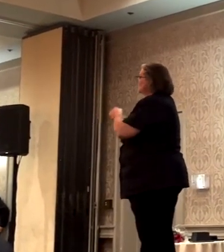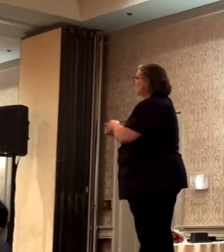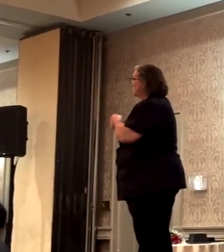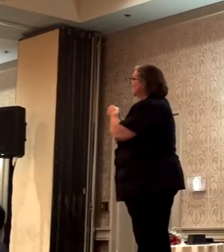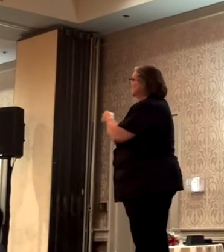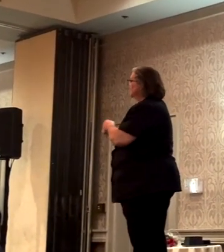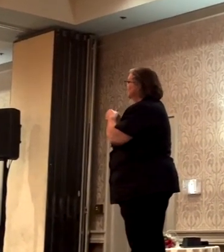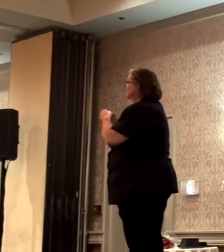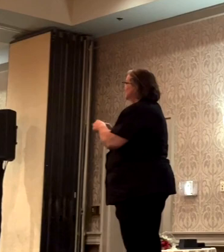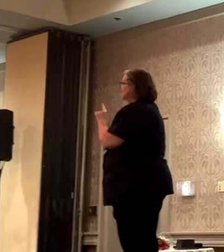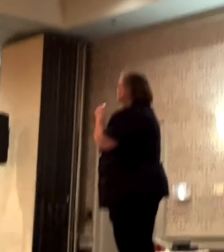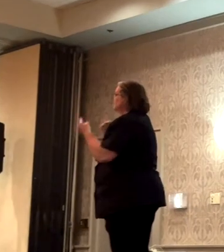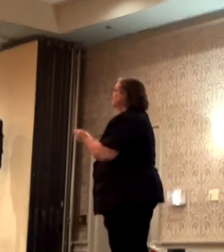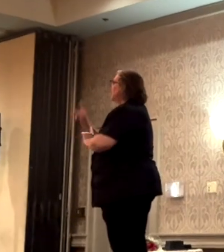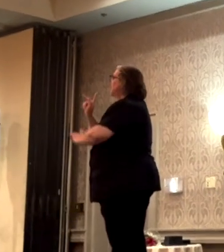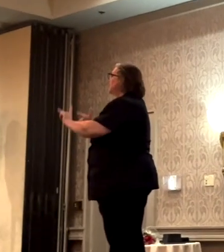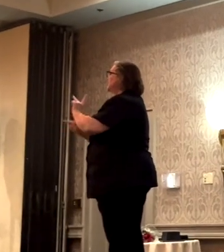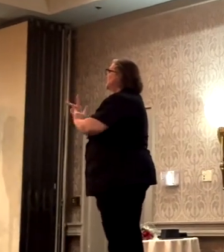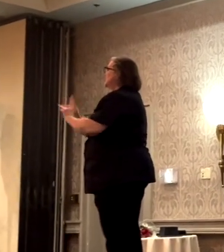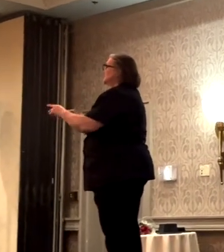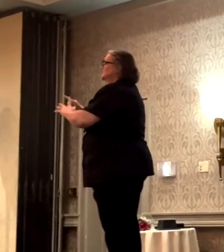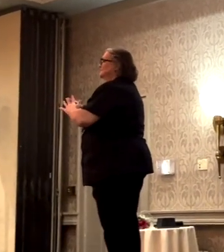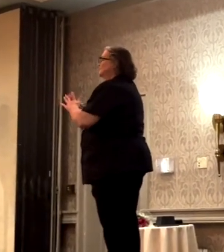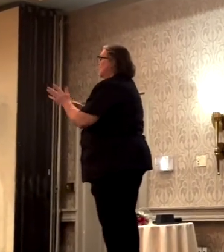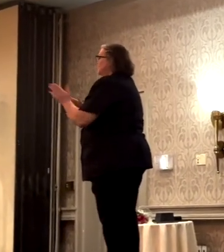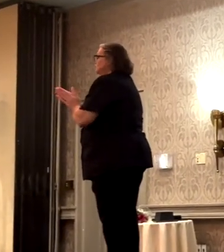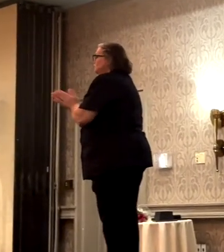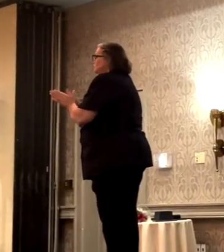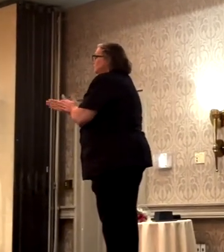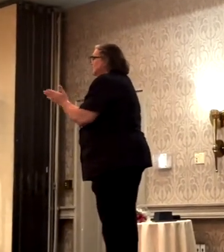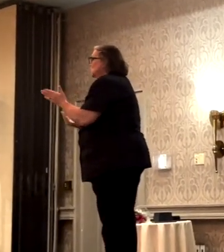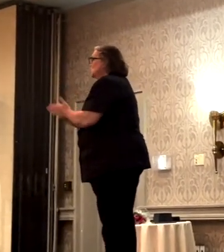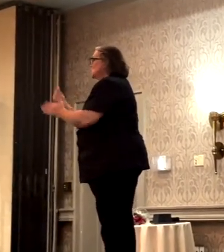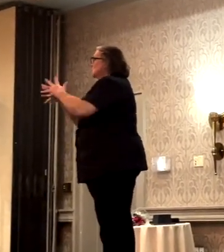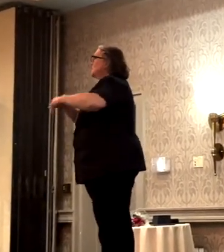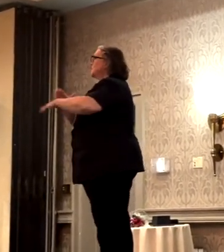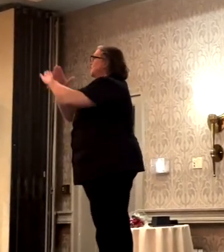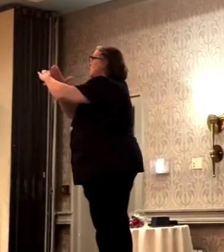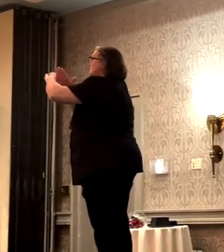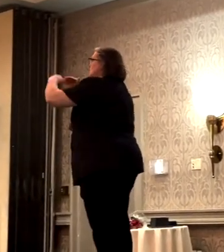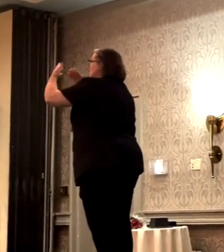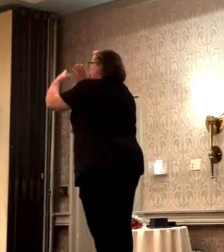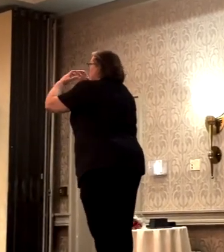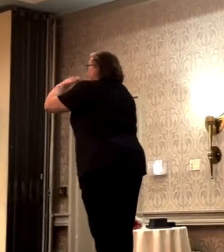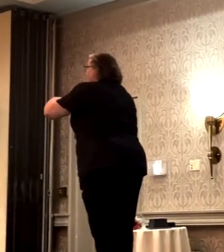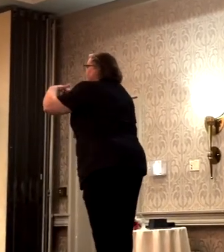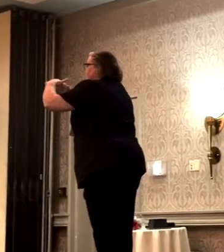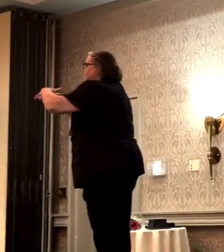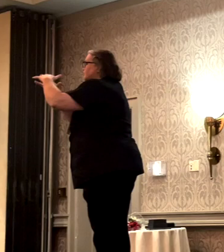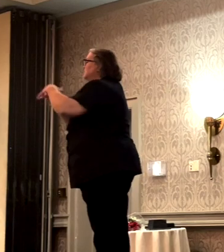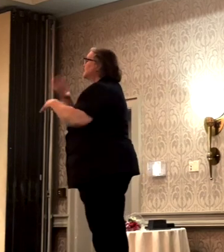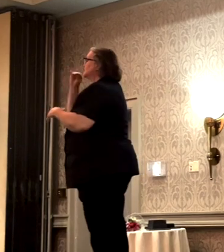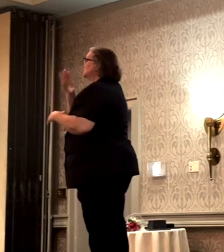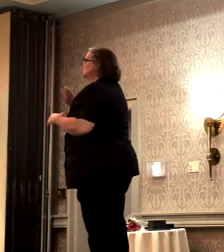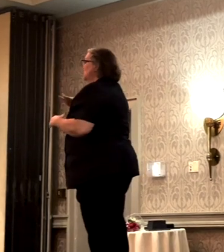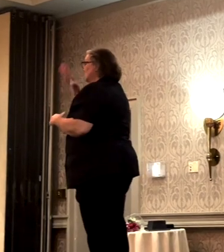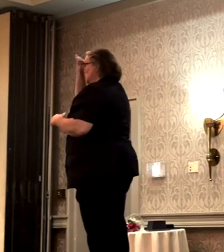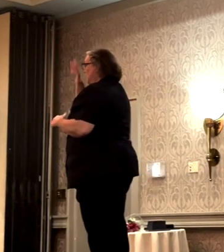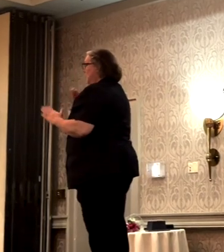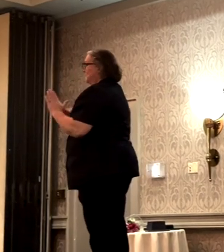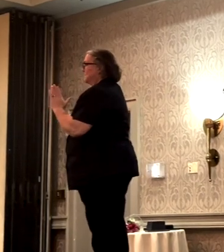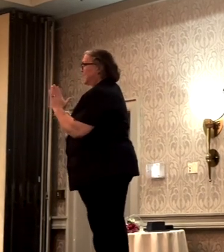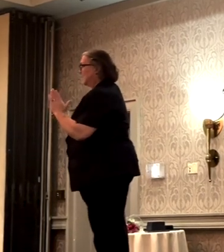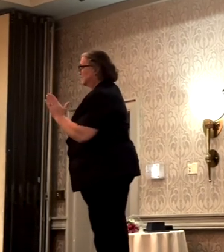experienced by those who blazed the trails and broke down the barriers of gender bias, not